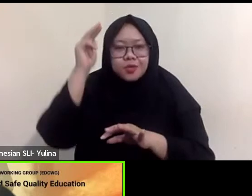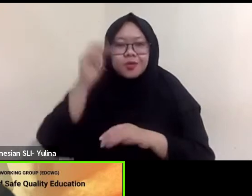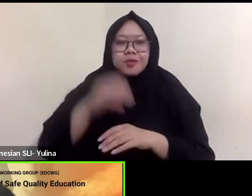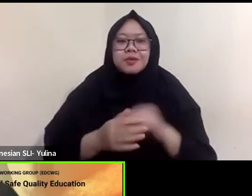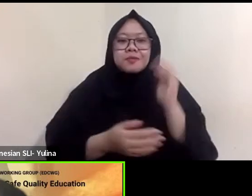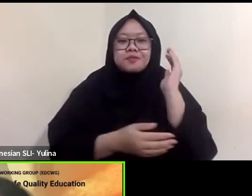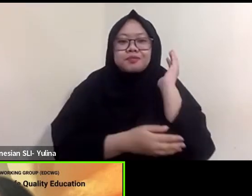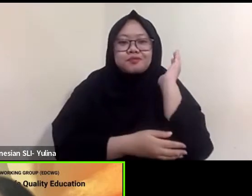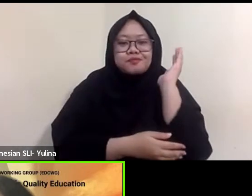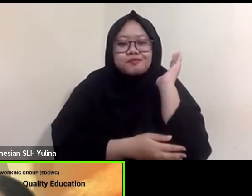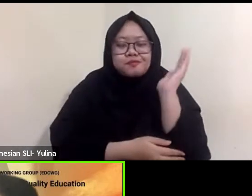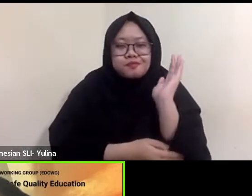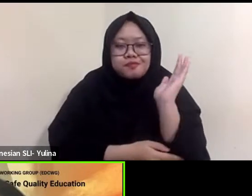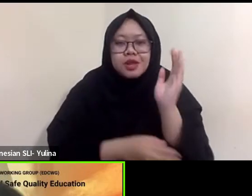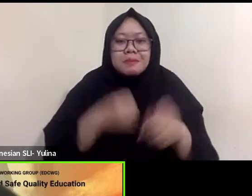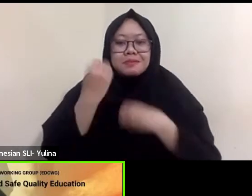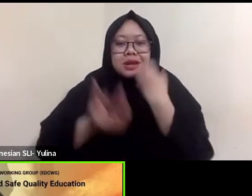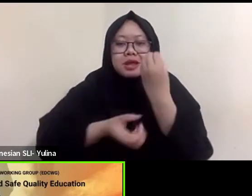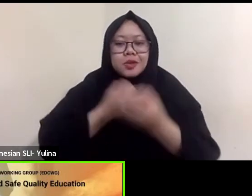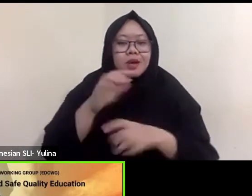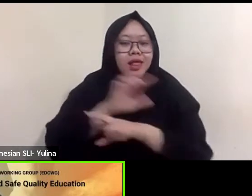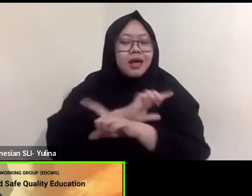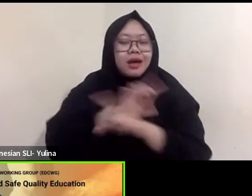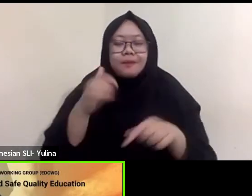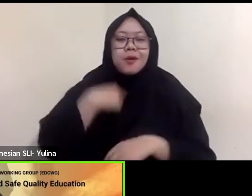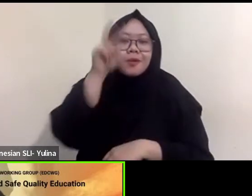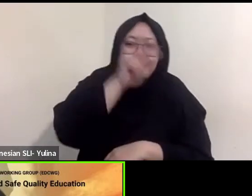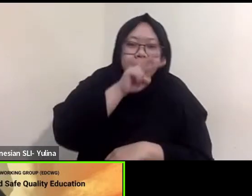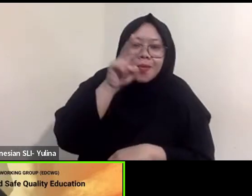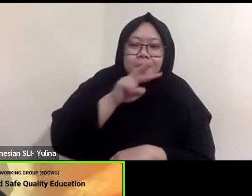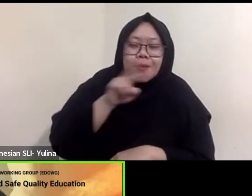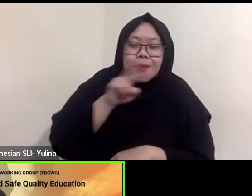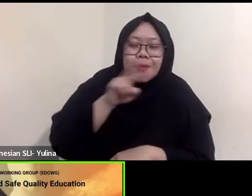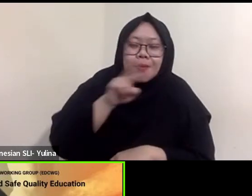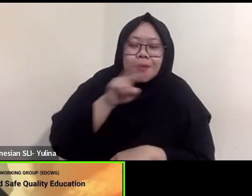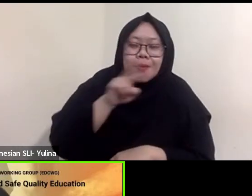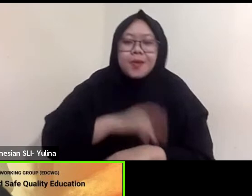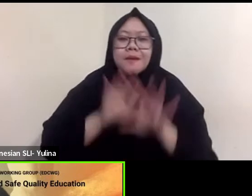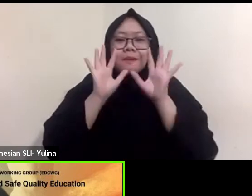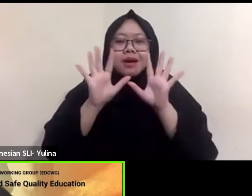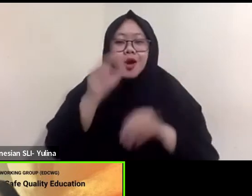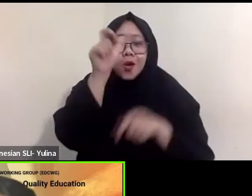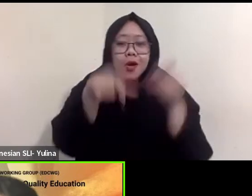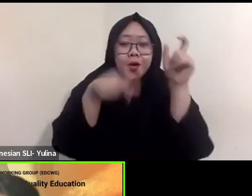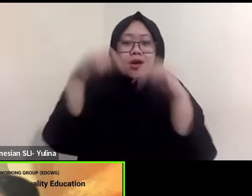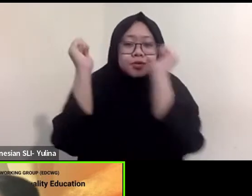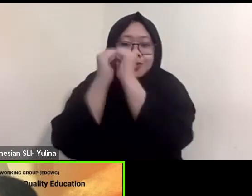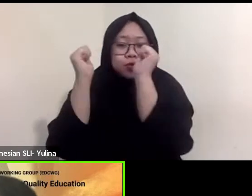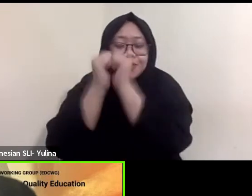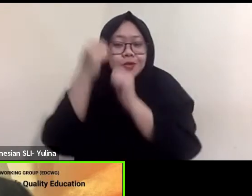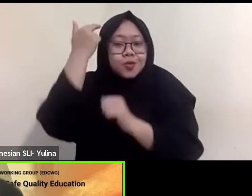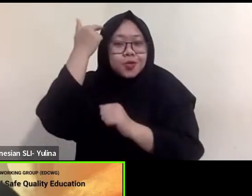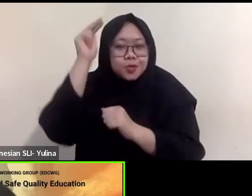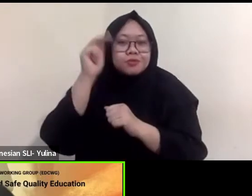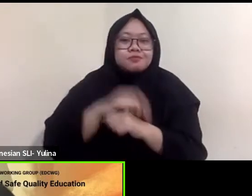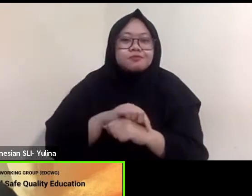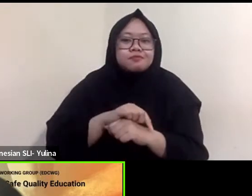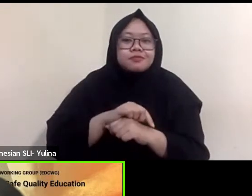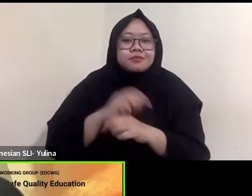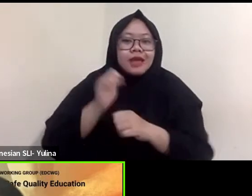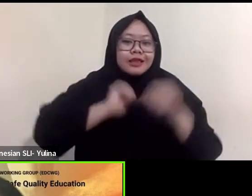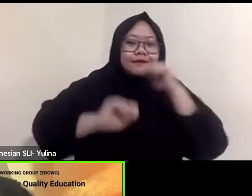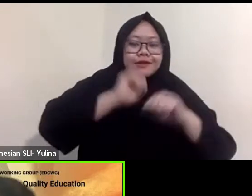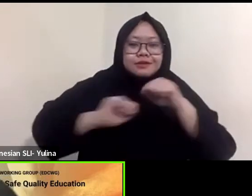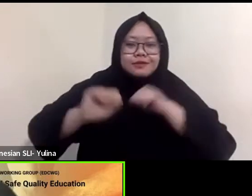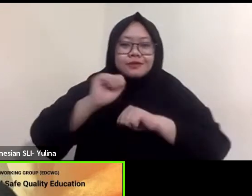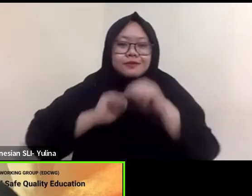the room resonates with your points a lot, particularly when it comes to what's needed to be done to learn from the pandemic in order to build stronger learning